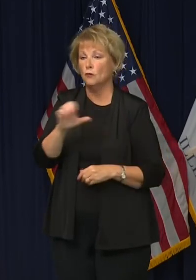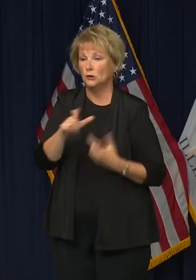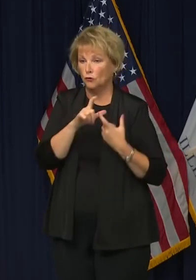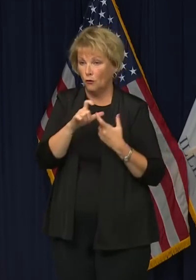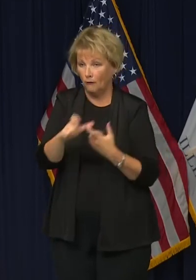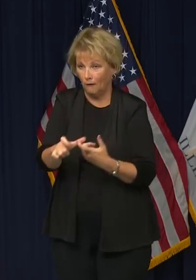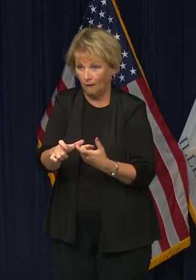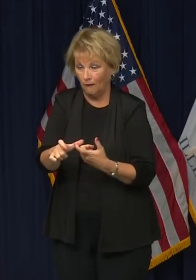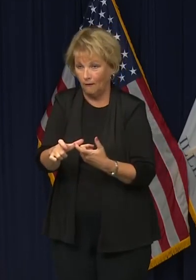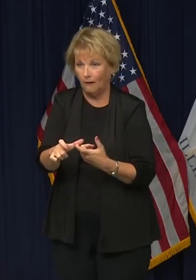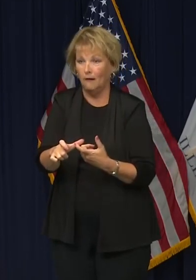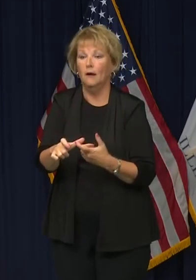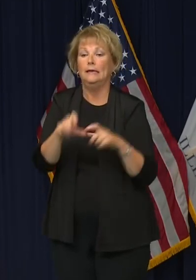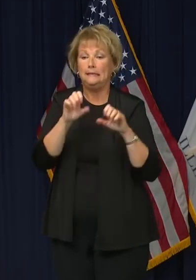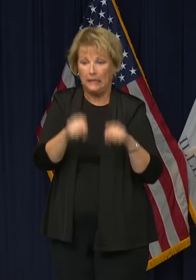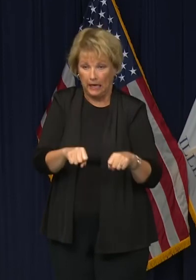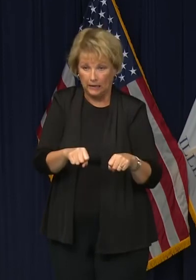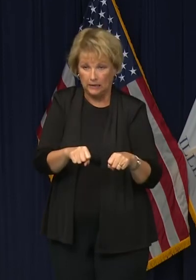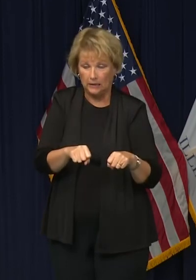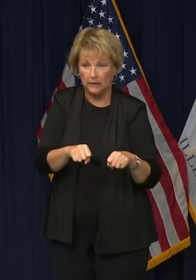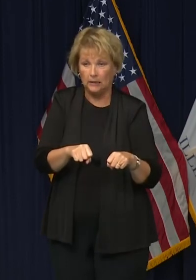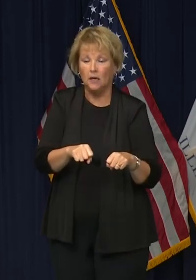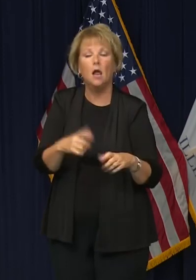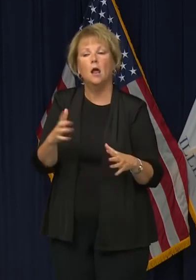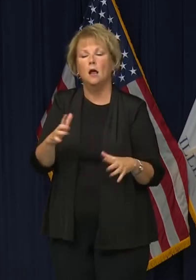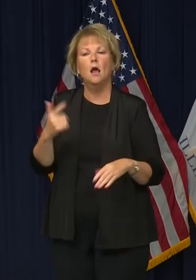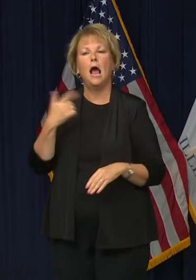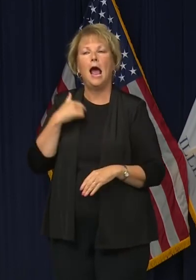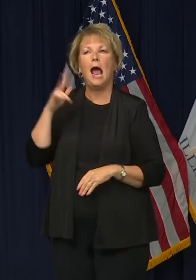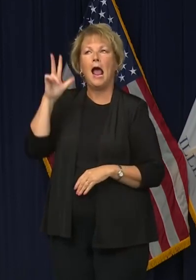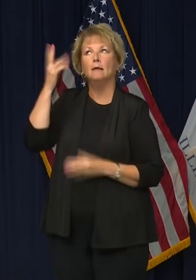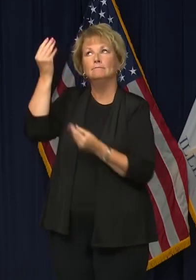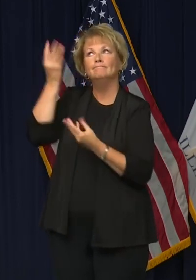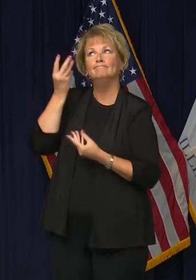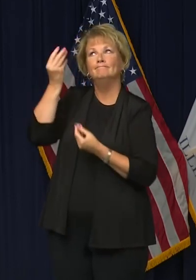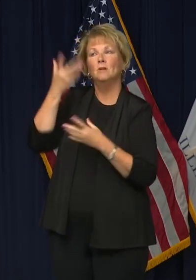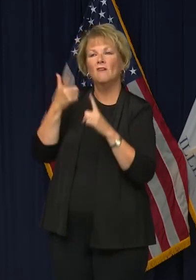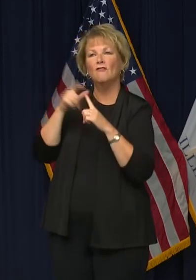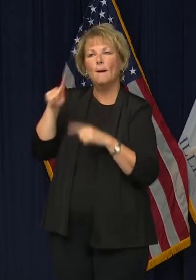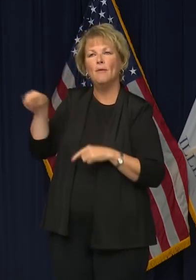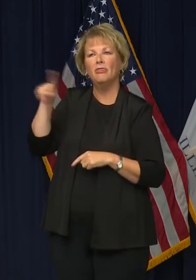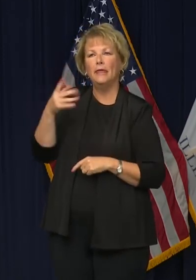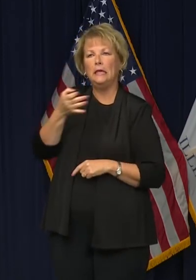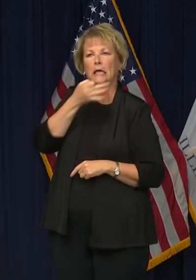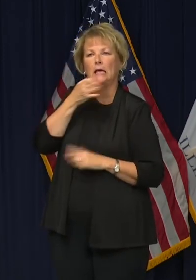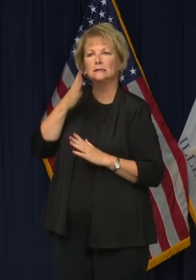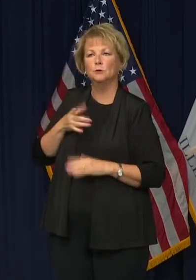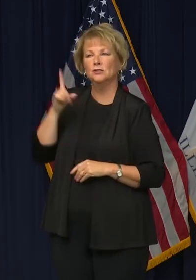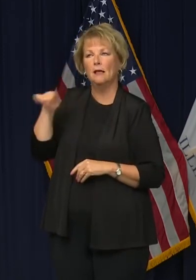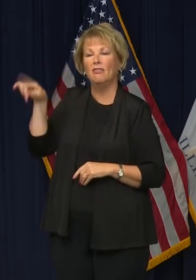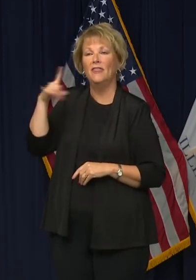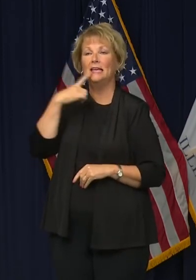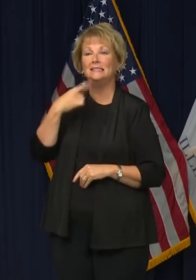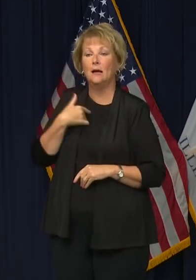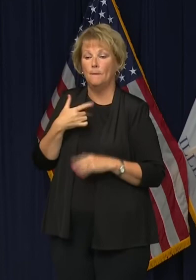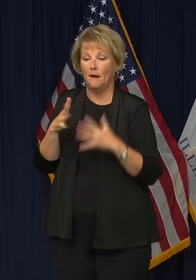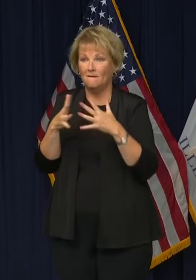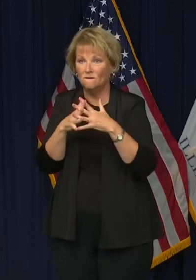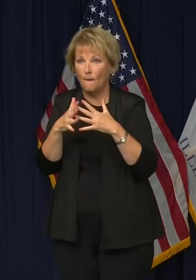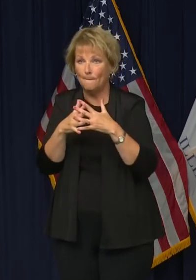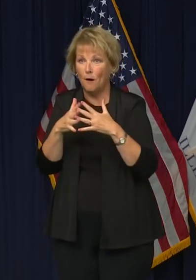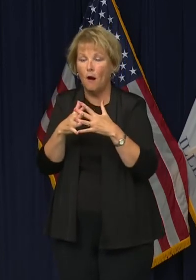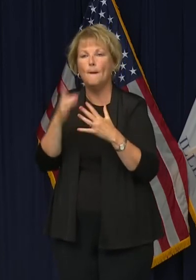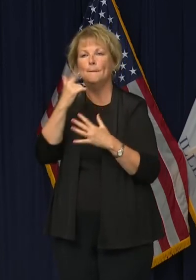country meets run. I'm listening to the experts, and what they're telling me is that football, a